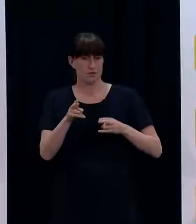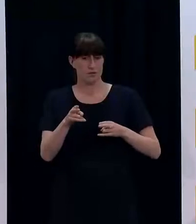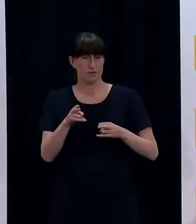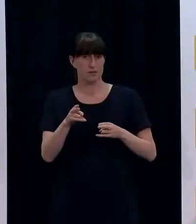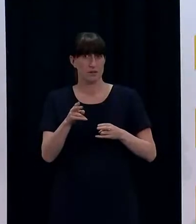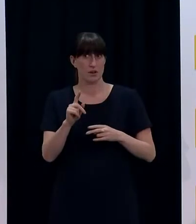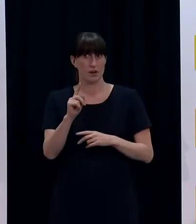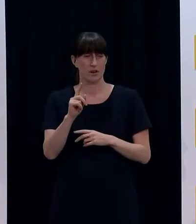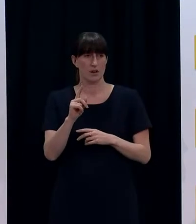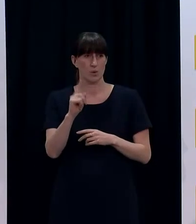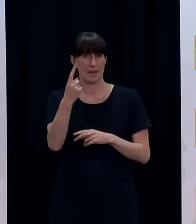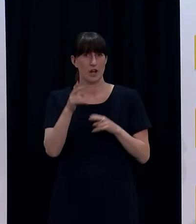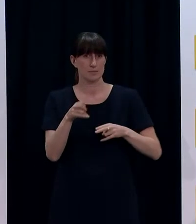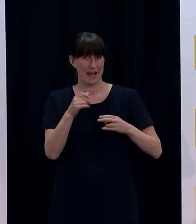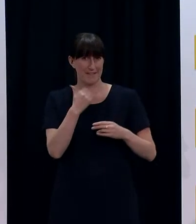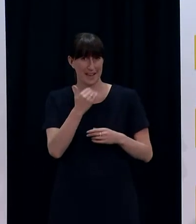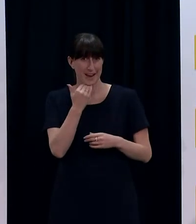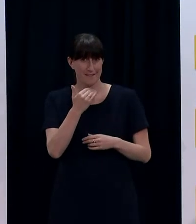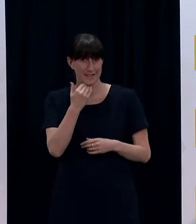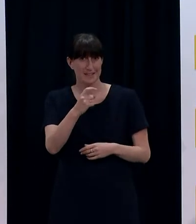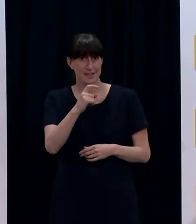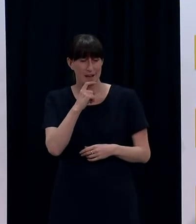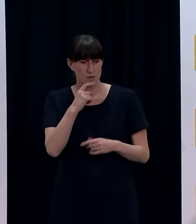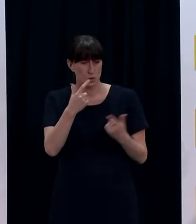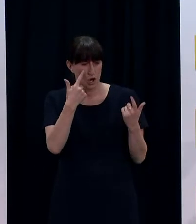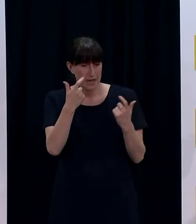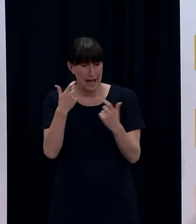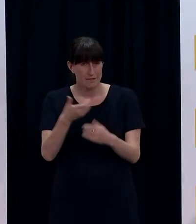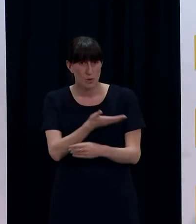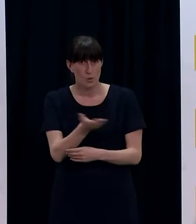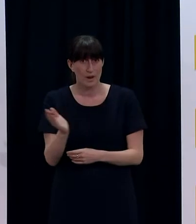when basically every hospital in New Zealand's under a lot of pressure?